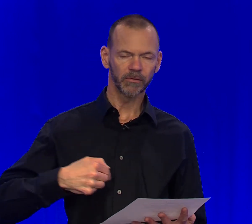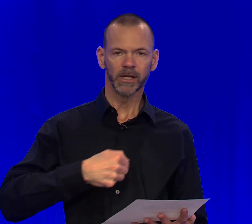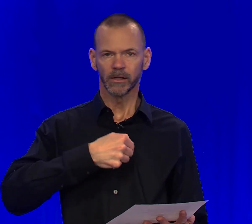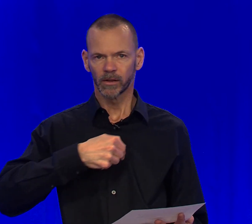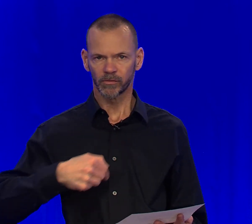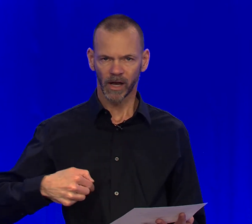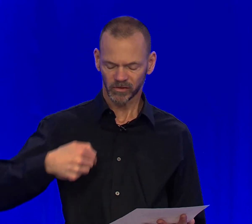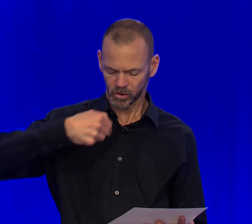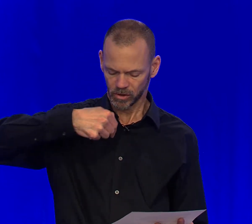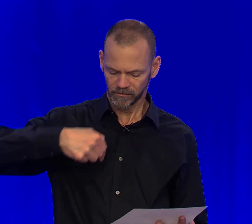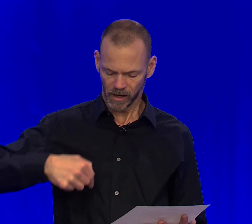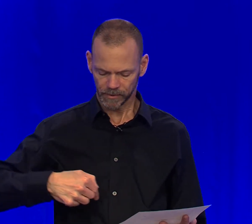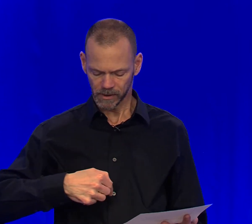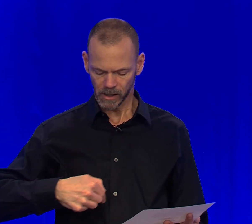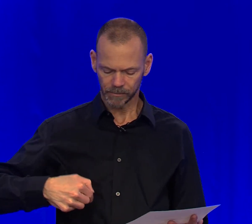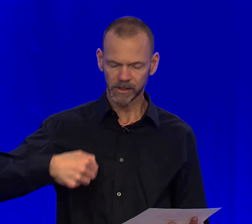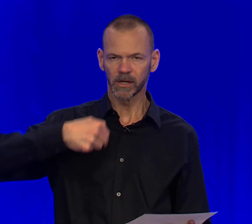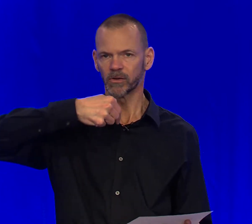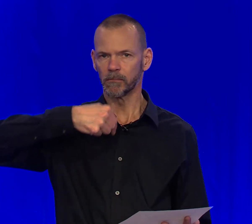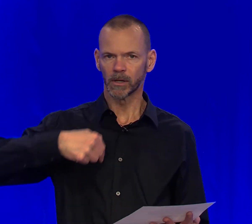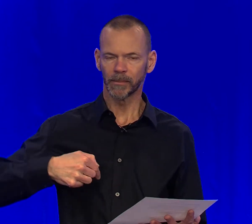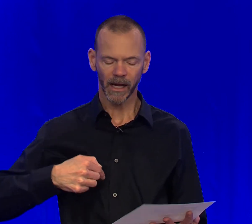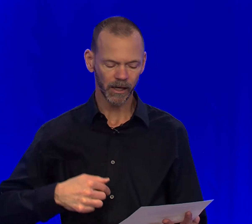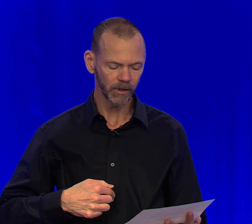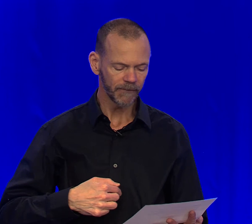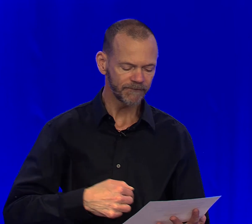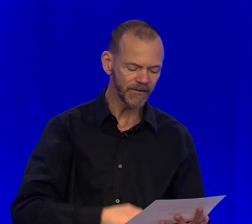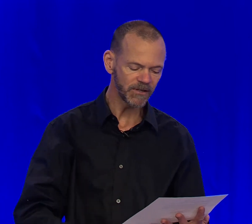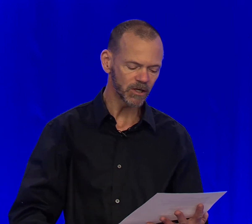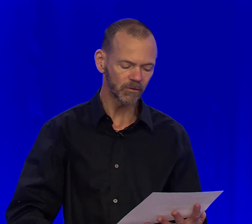30-degree thoracic curve up in here in the middle back area, 50